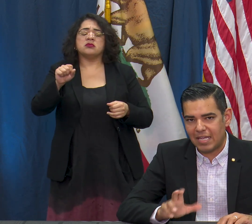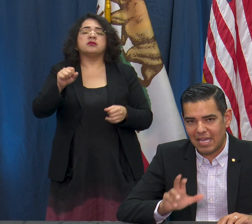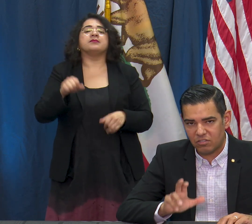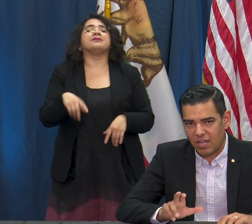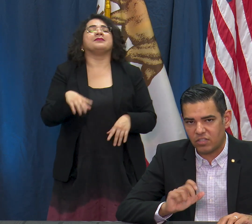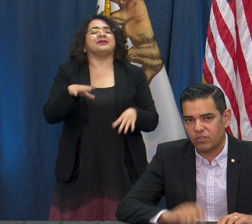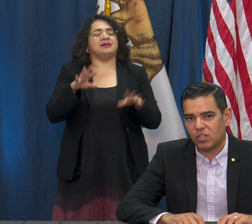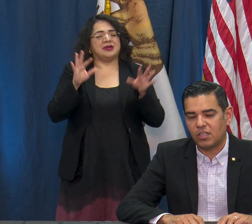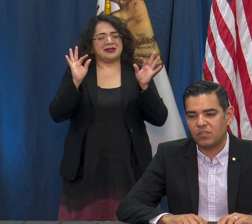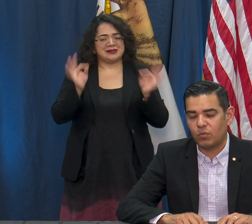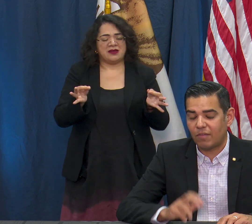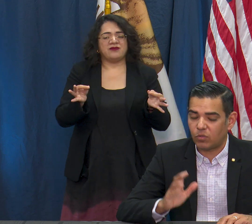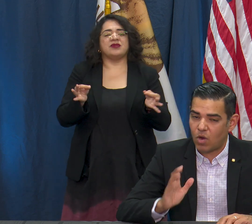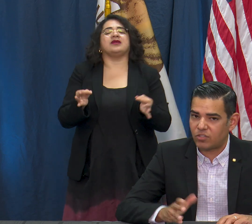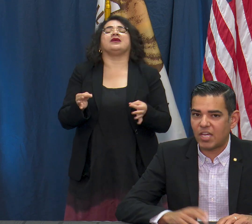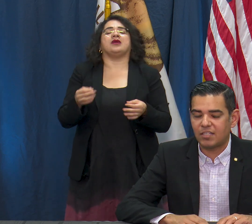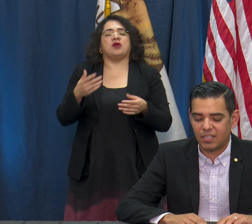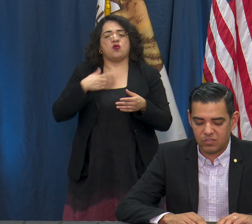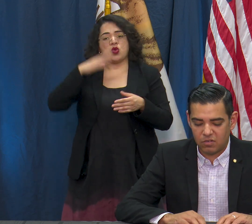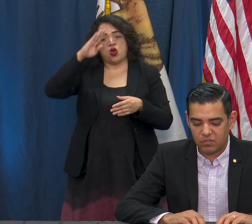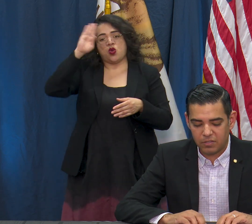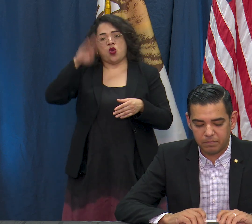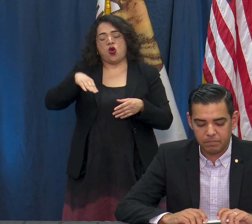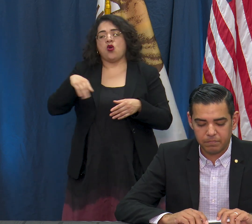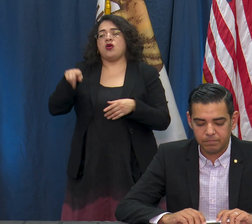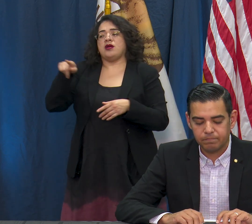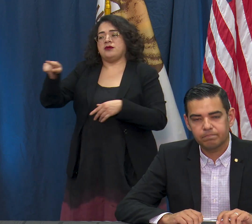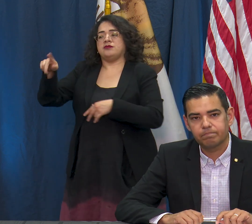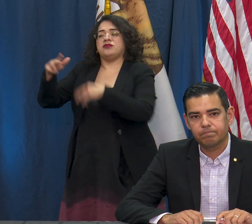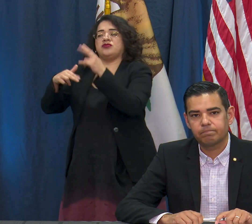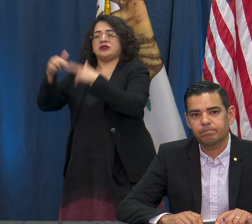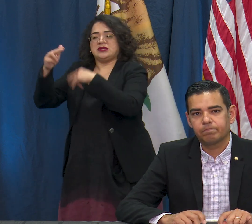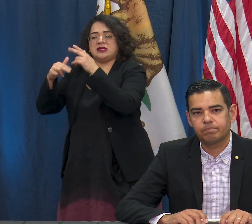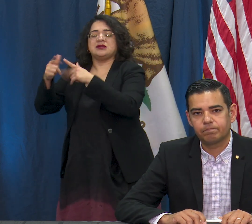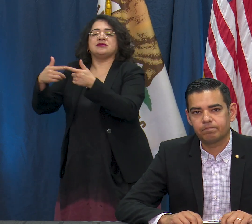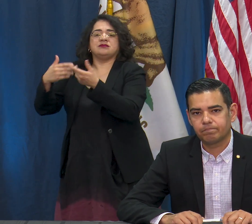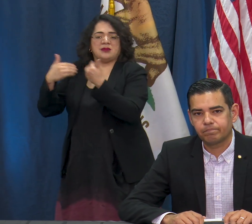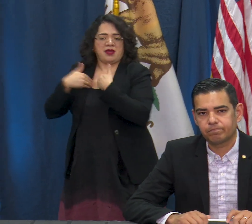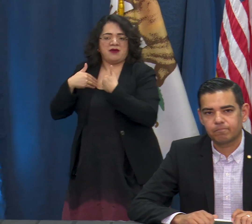coming inside these facilities, and we have to watch that and take it seriously.